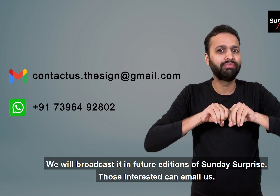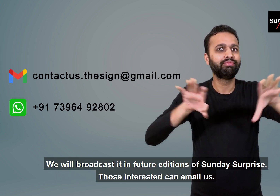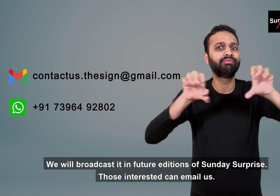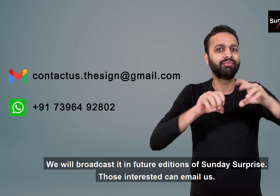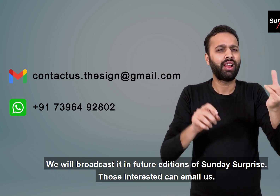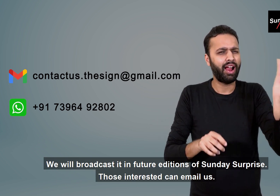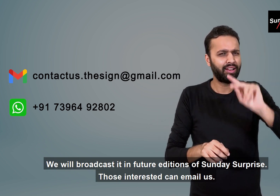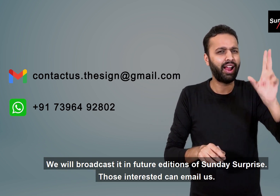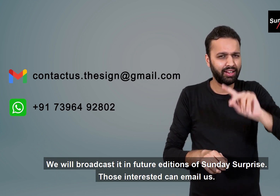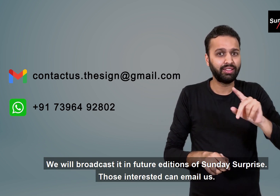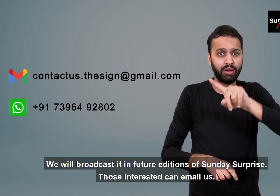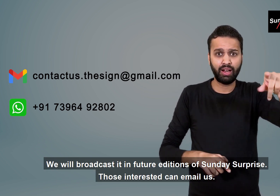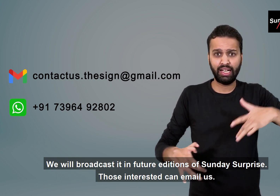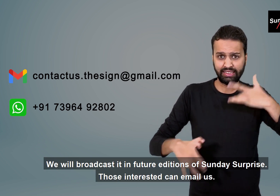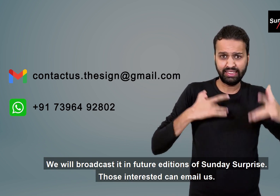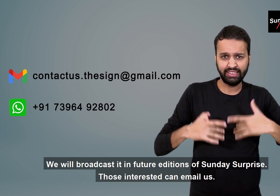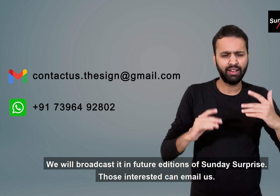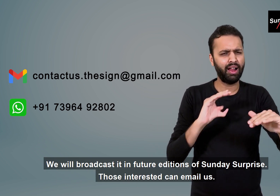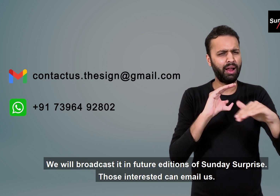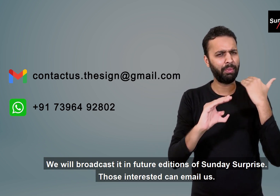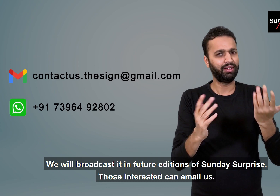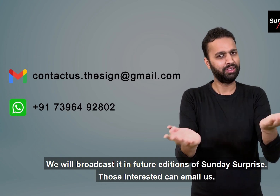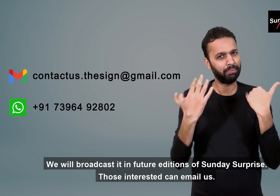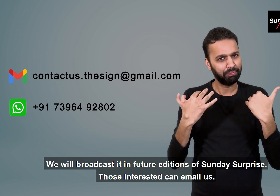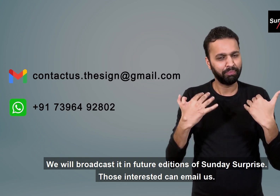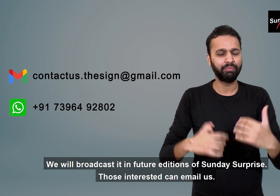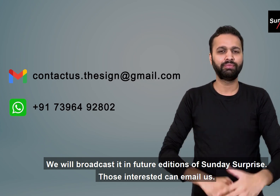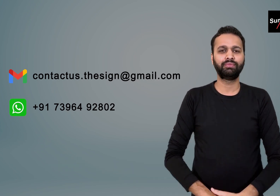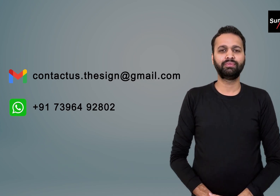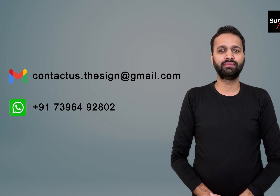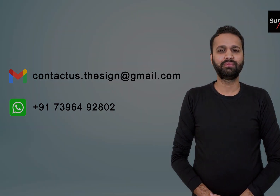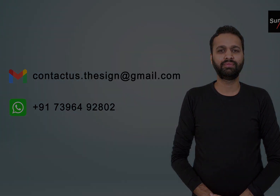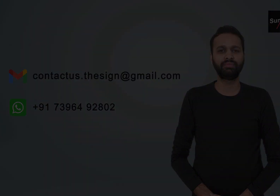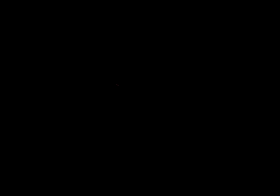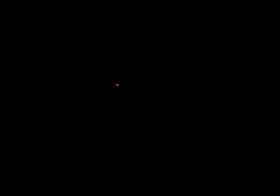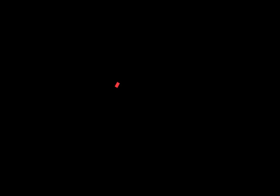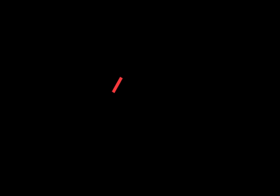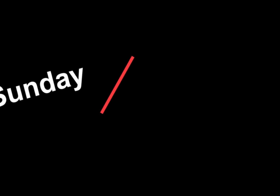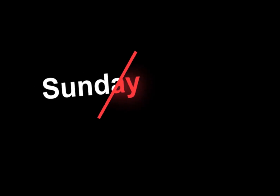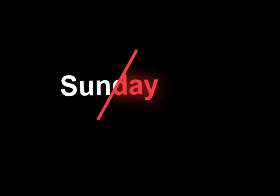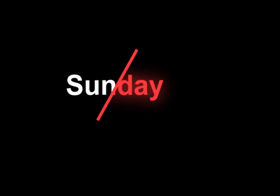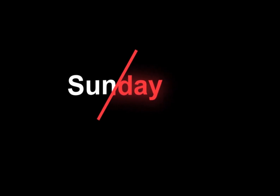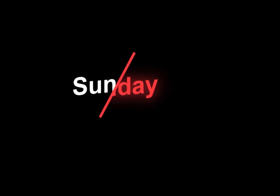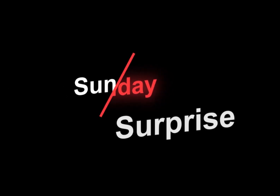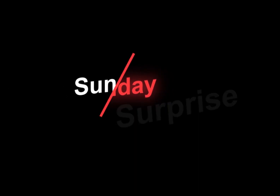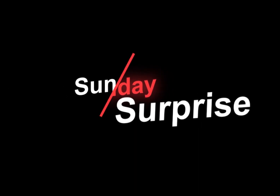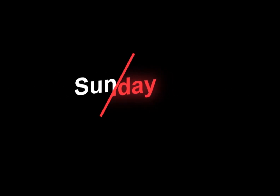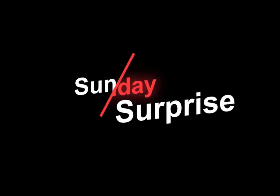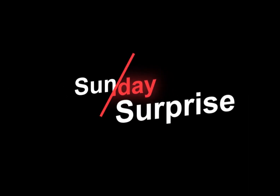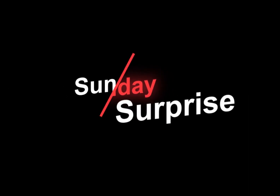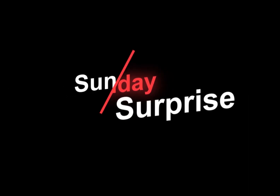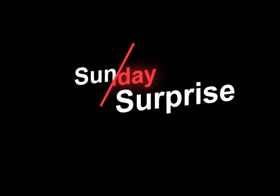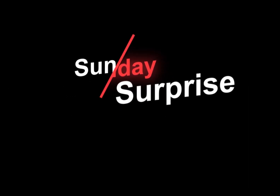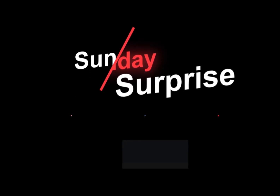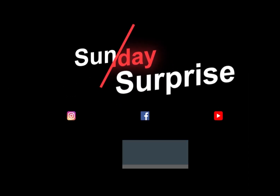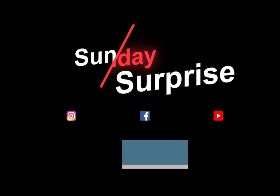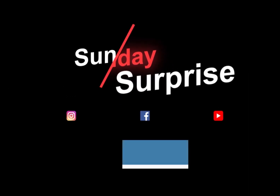Sunday Surprise. Those interested can email us. two to Thank you. Bye. God blesses today.